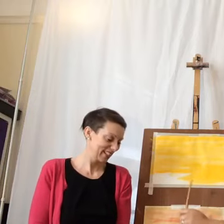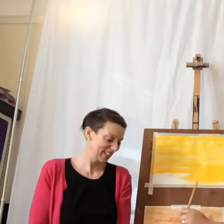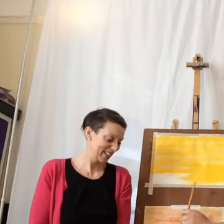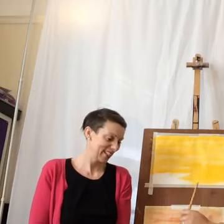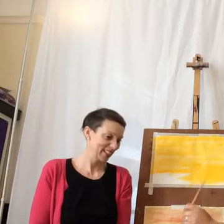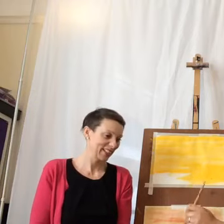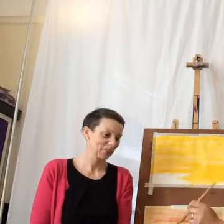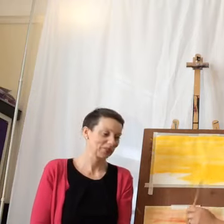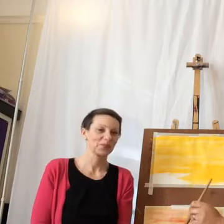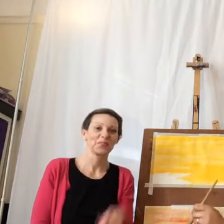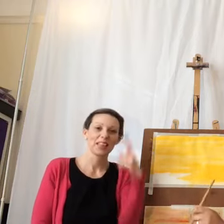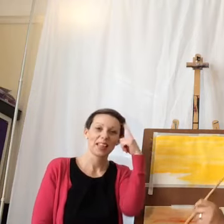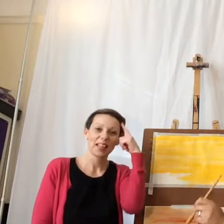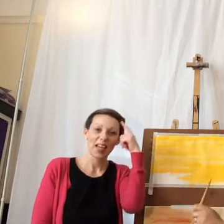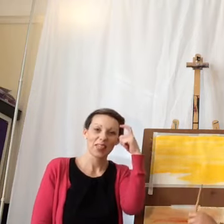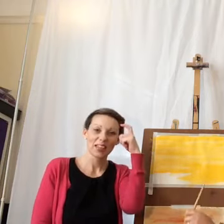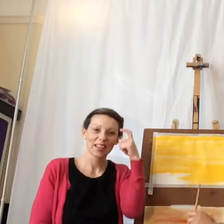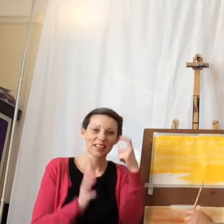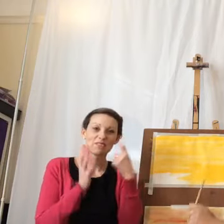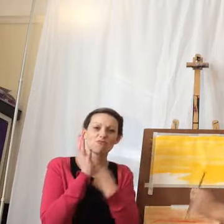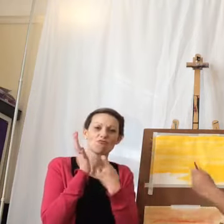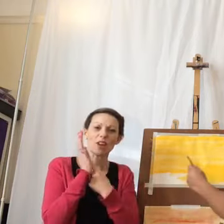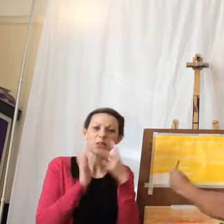I think Rachel's watching, she'll get that joke.